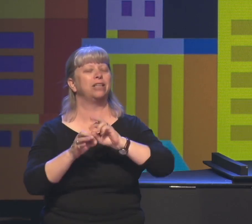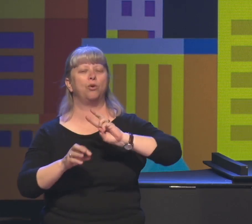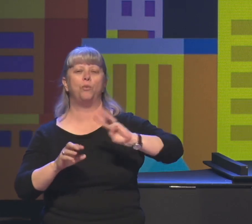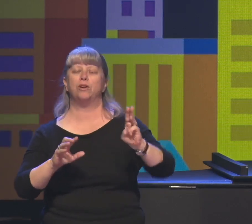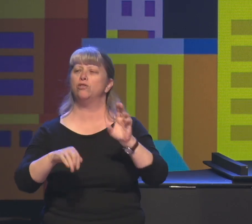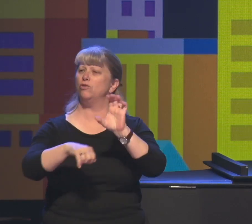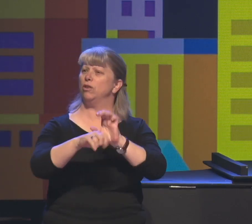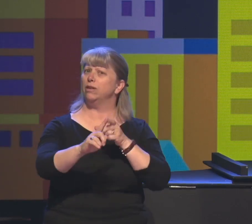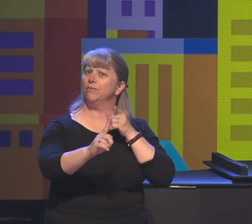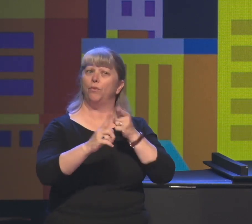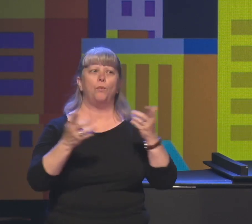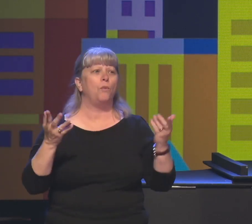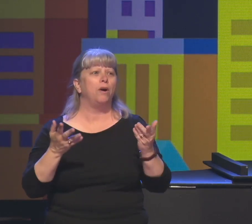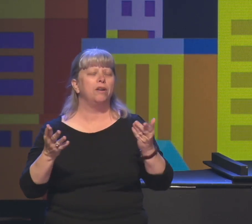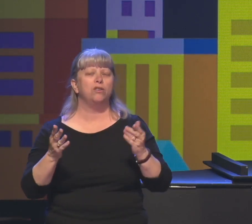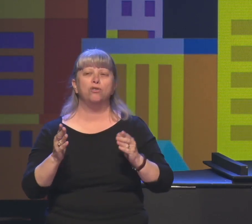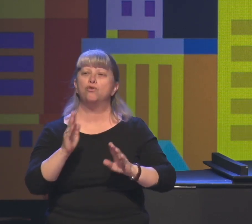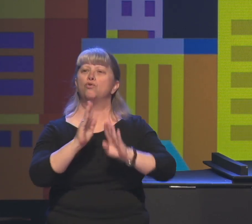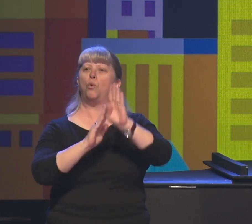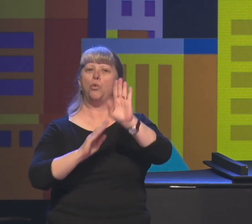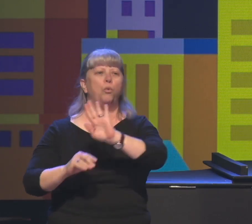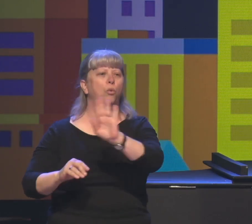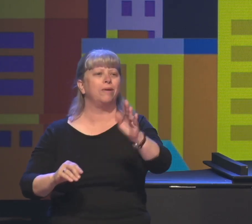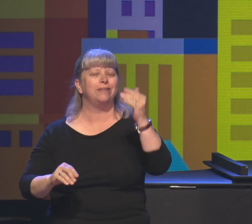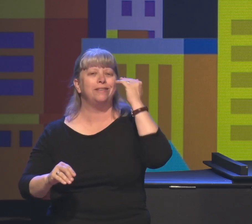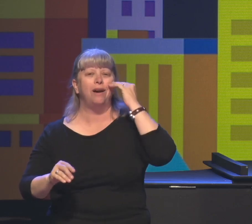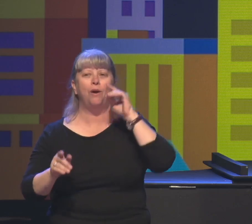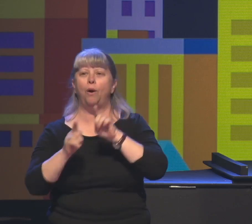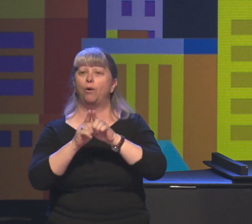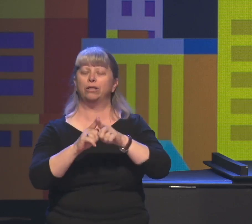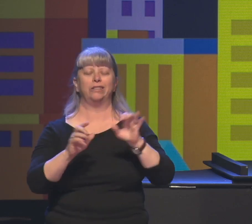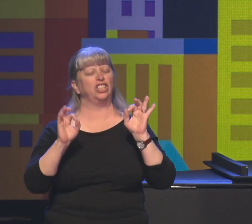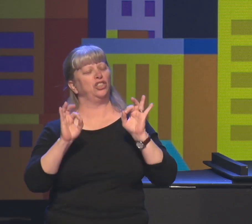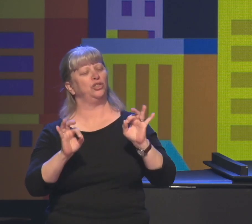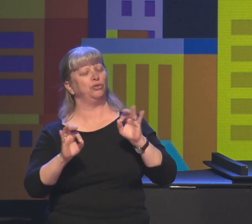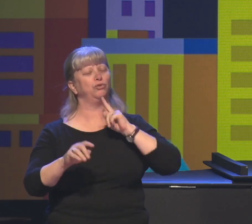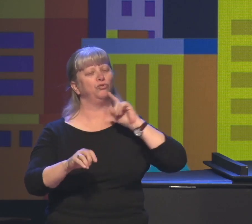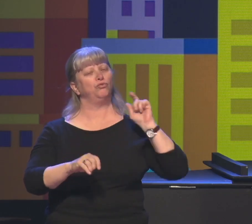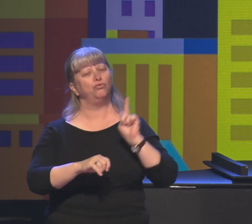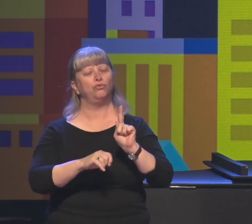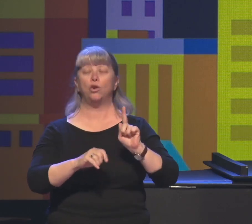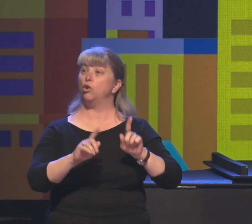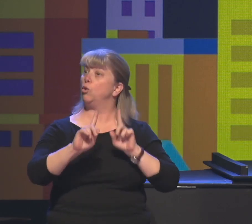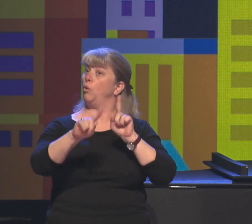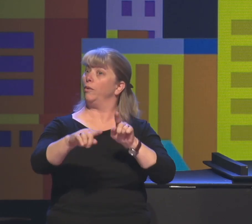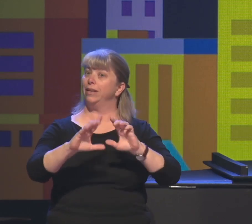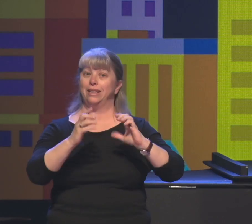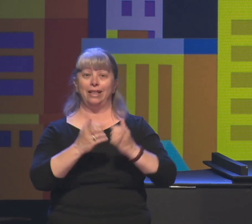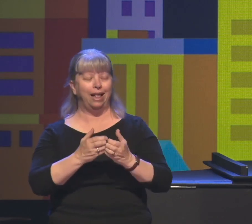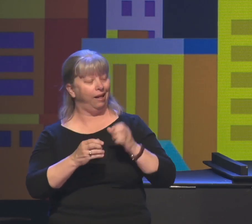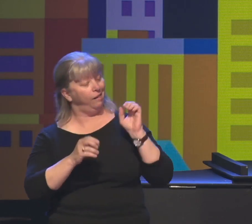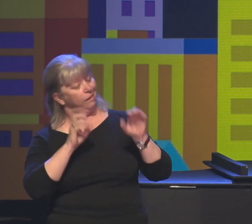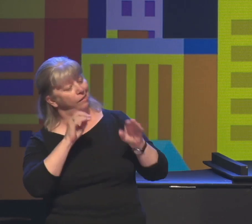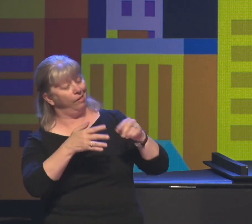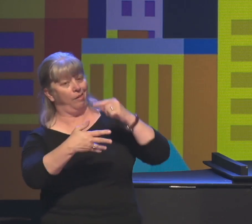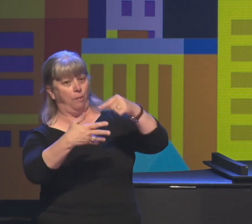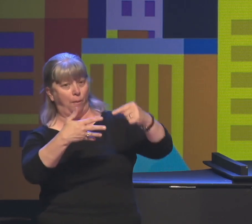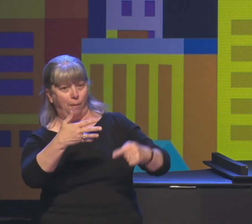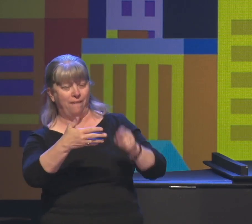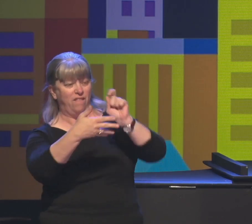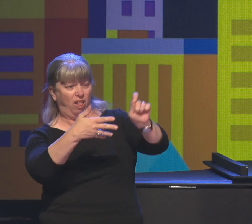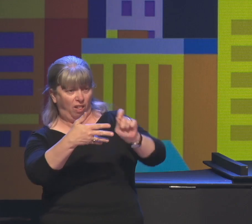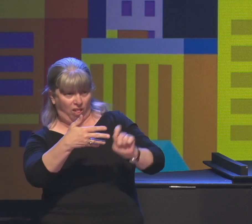really been about like growth in knowledge and certainty, right? You show up to a class, you're given all the bullet points, the fill-ins,